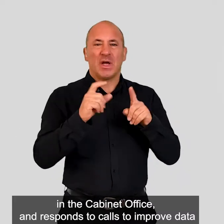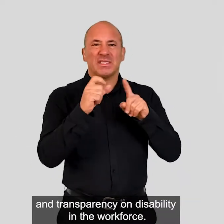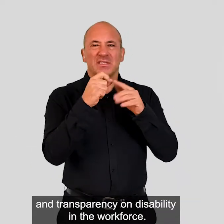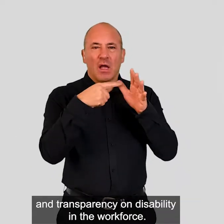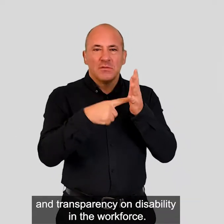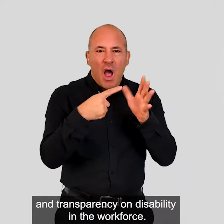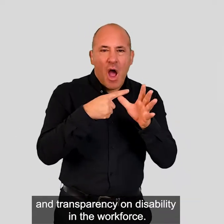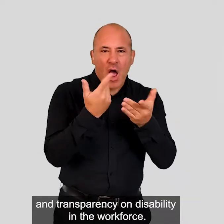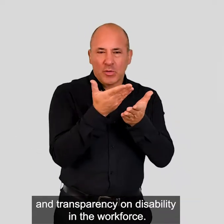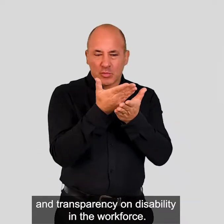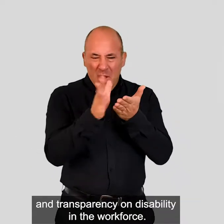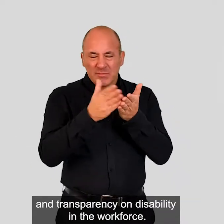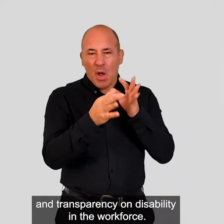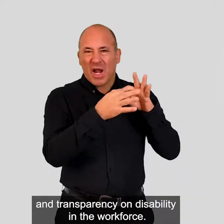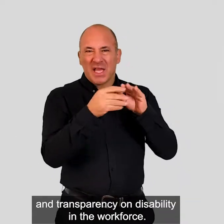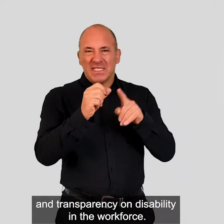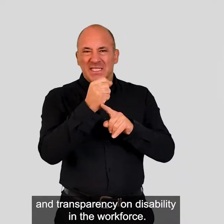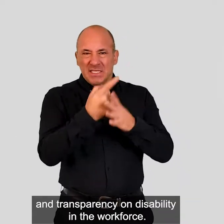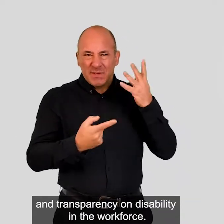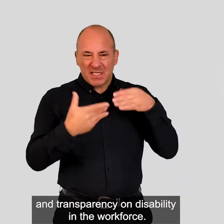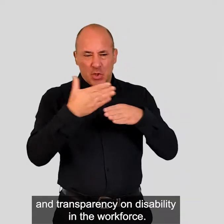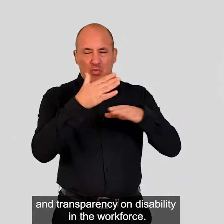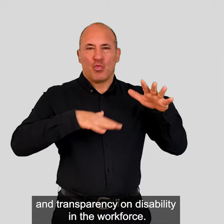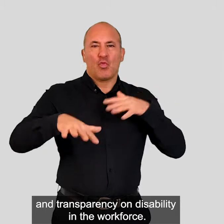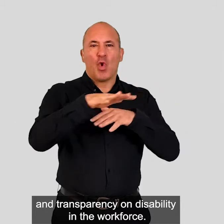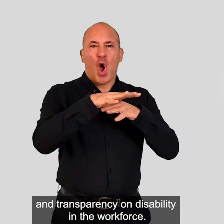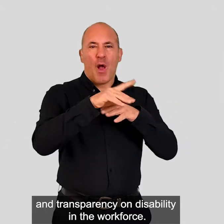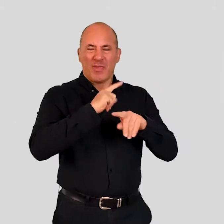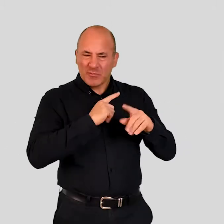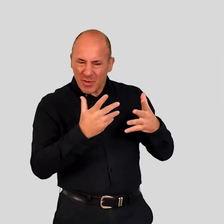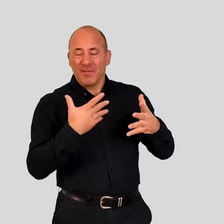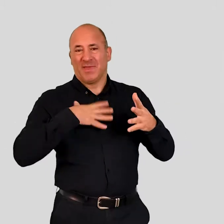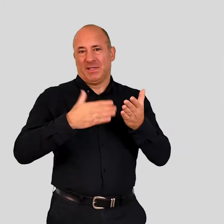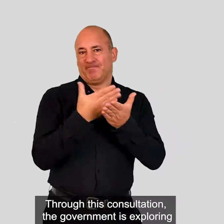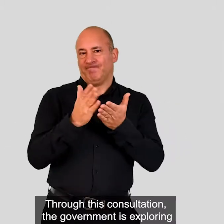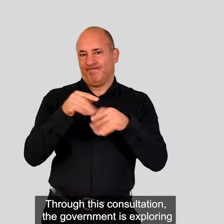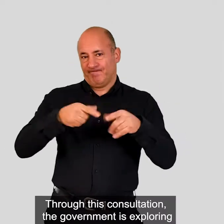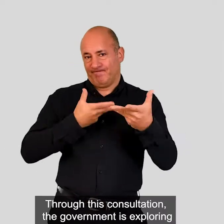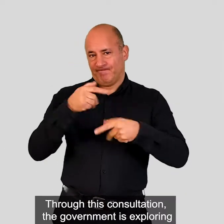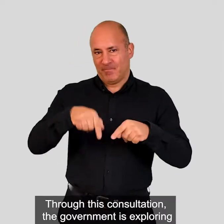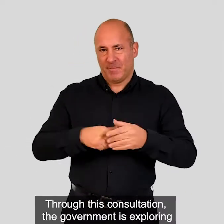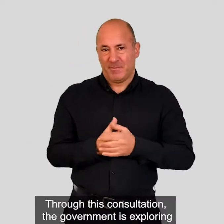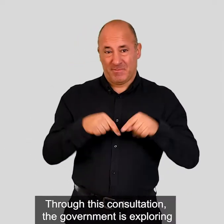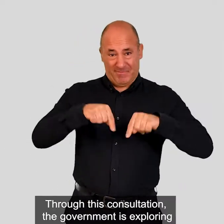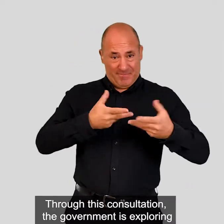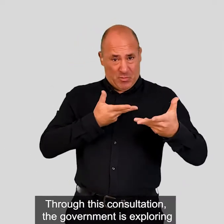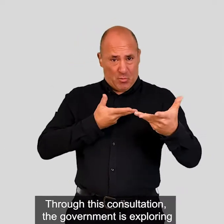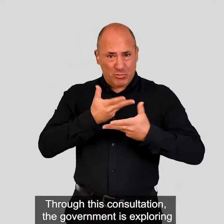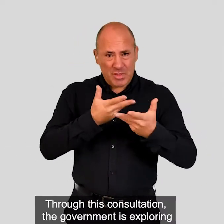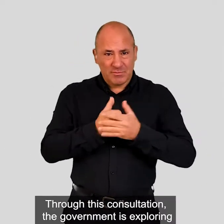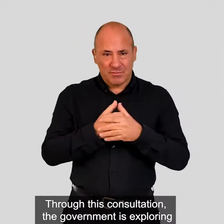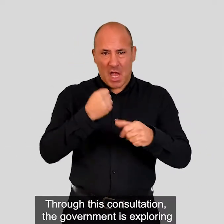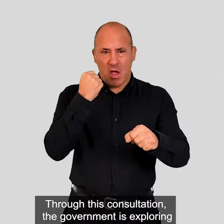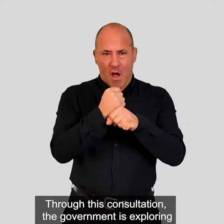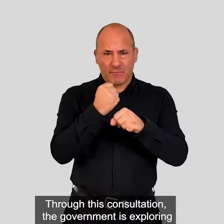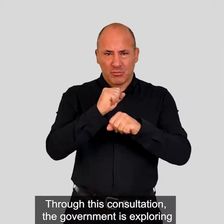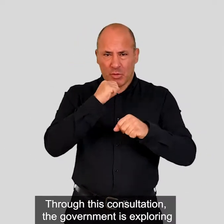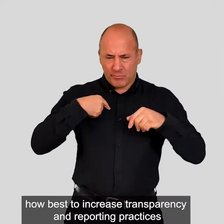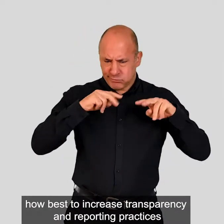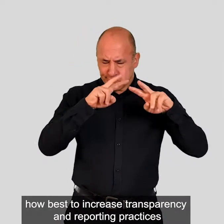and transparency on disability in the workforce. Through this consultation, the government is exploring how